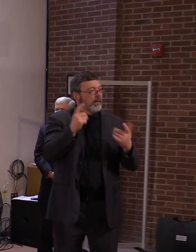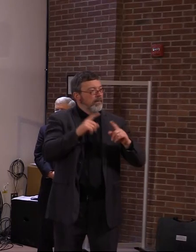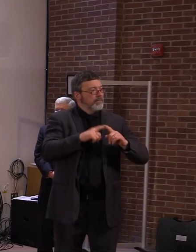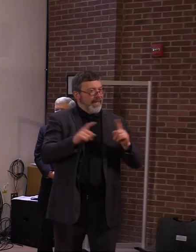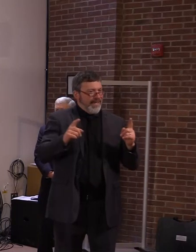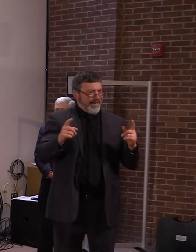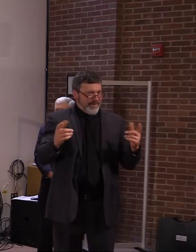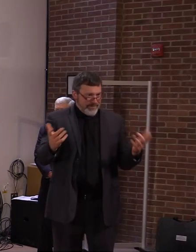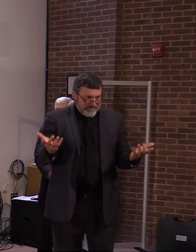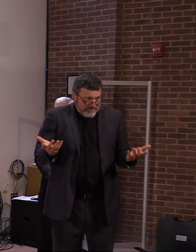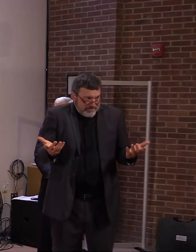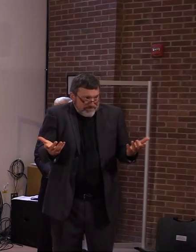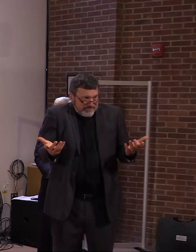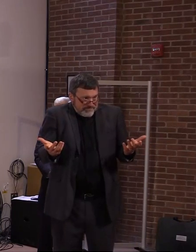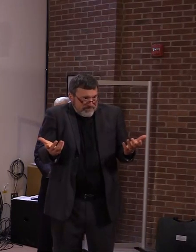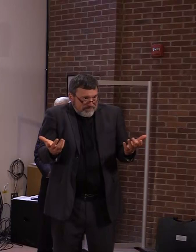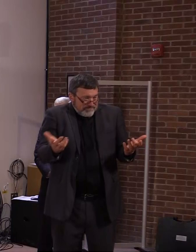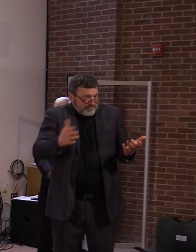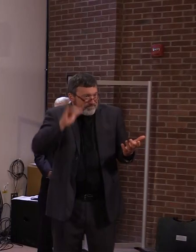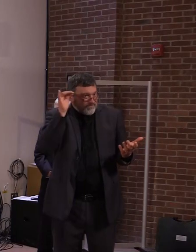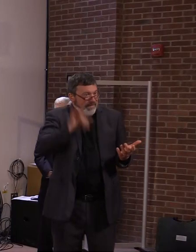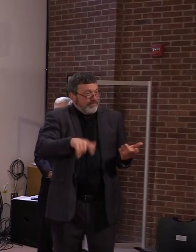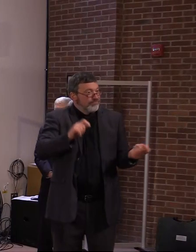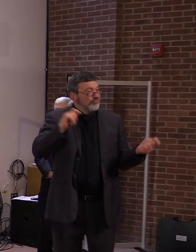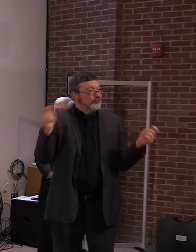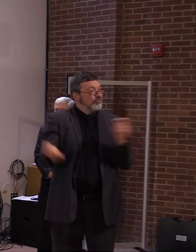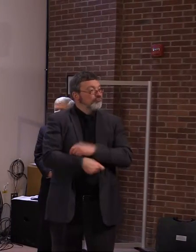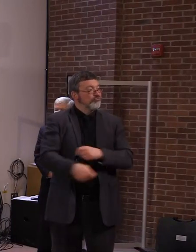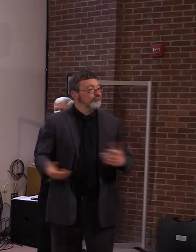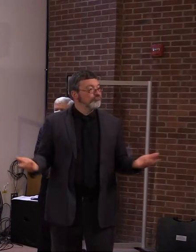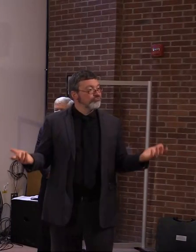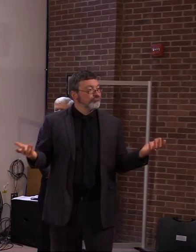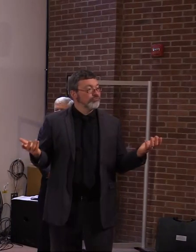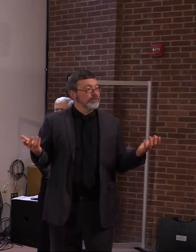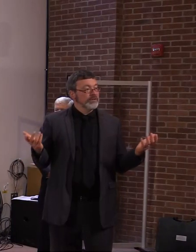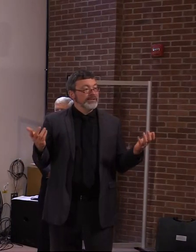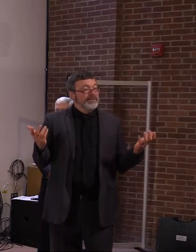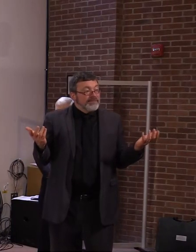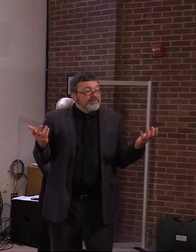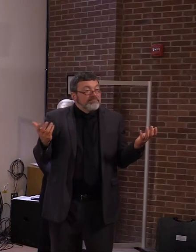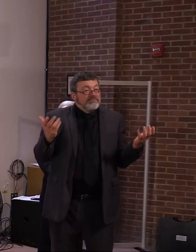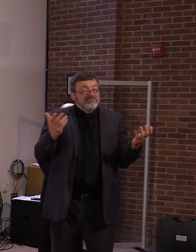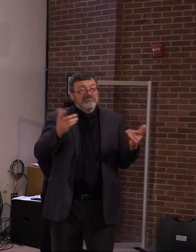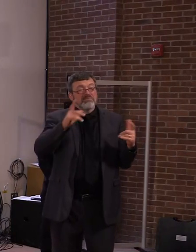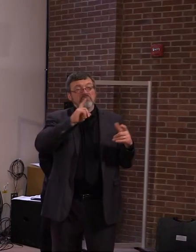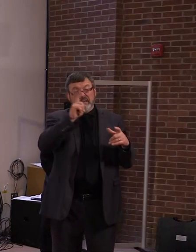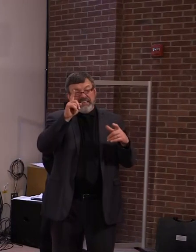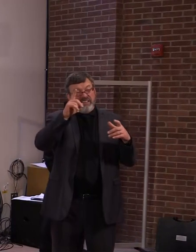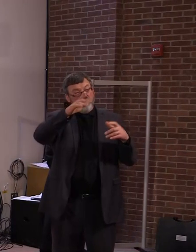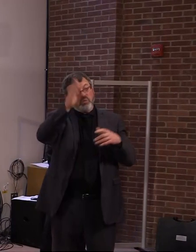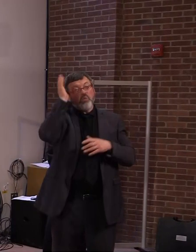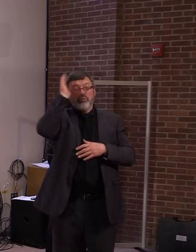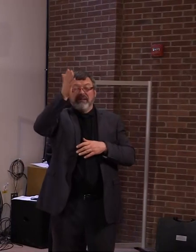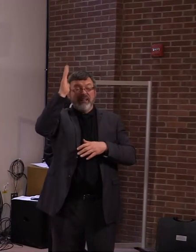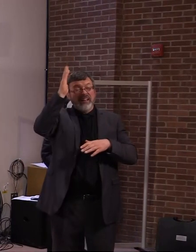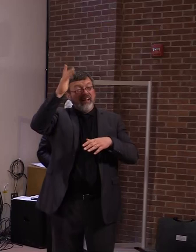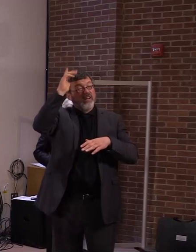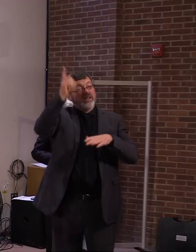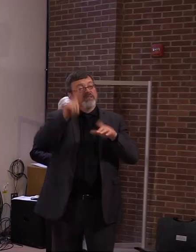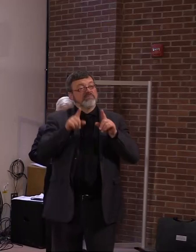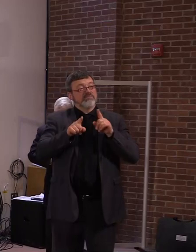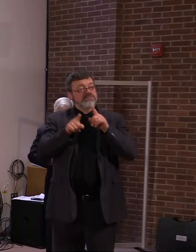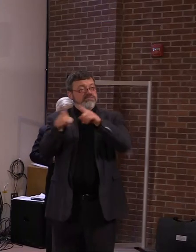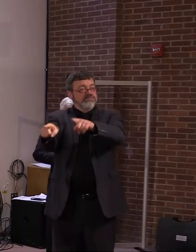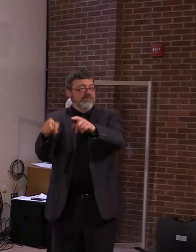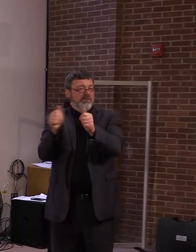become more like the flu, and we don't get reports on all the flus or any of the other viruses,